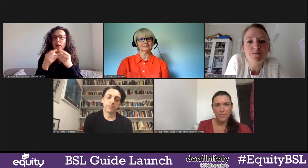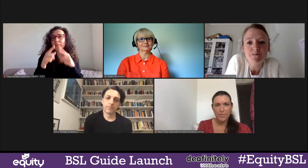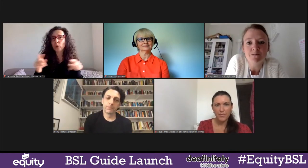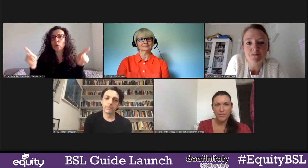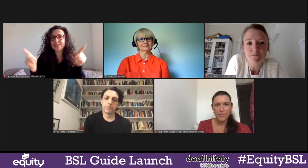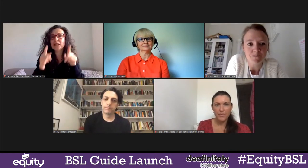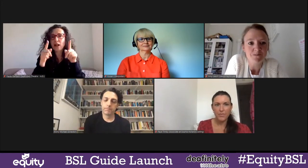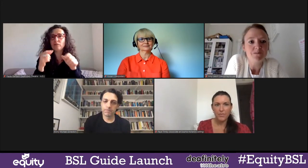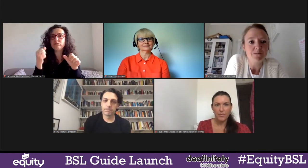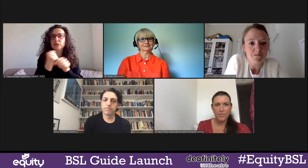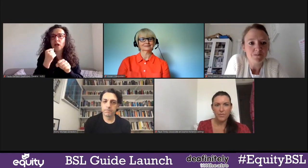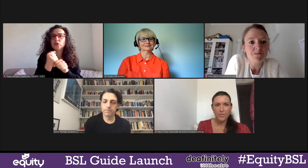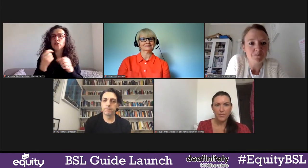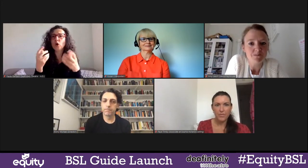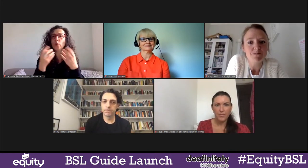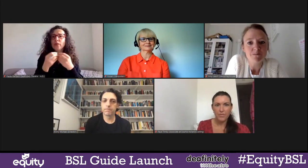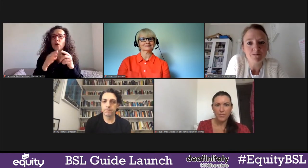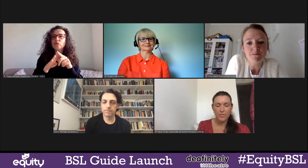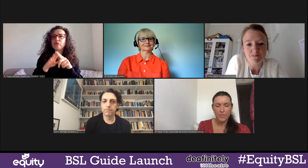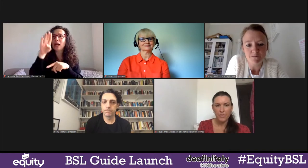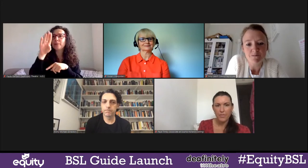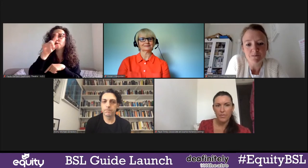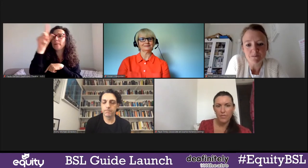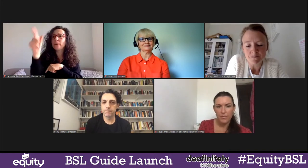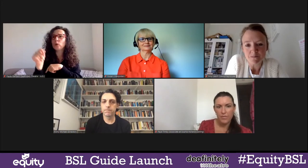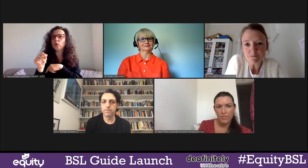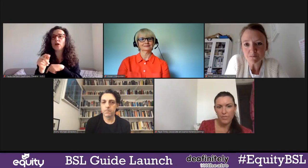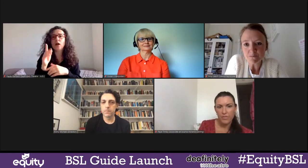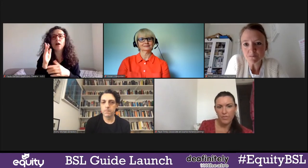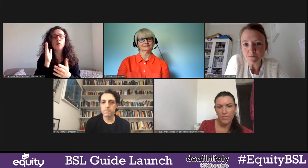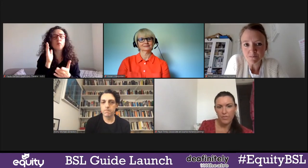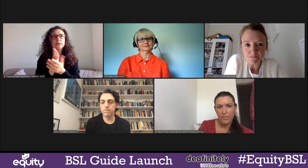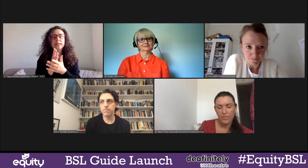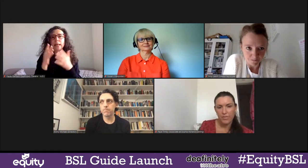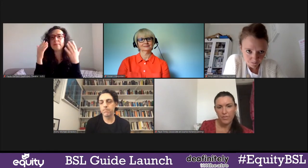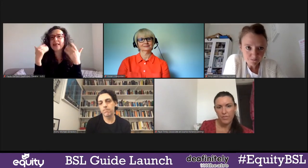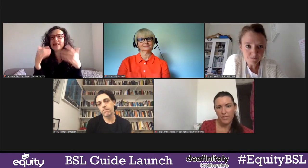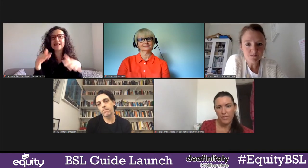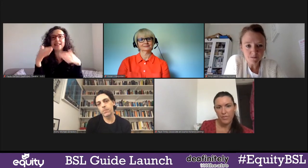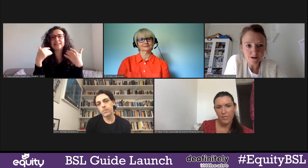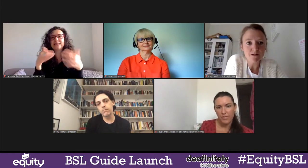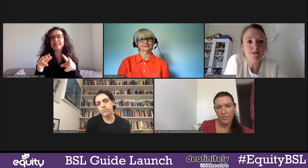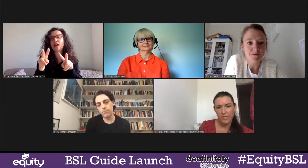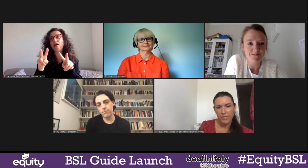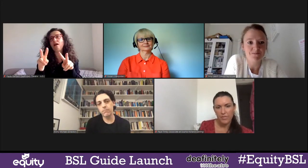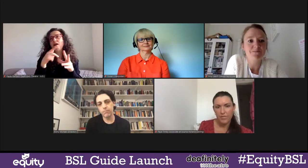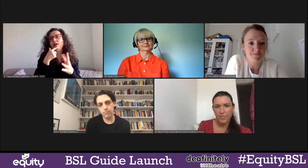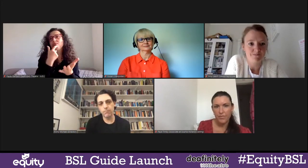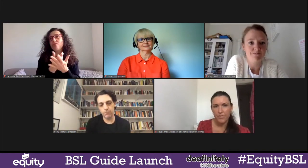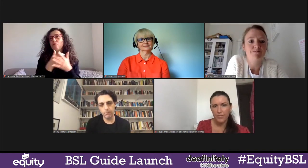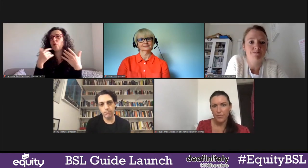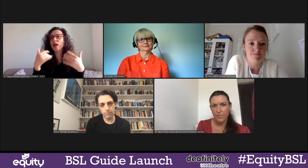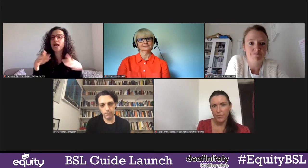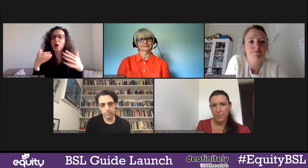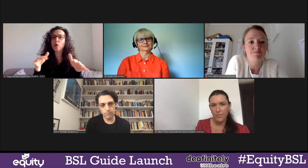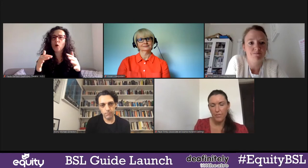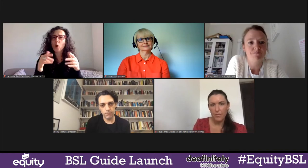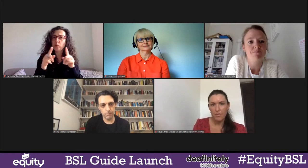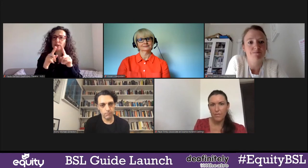musical. Obviously a huge production under the Ramps to the Moon Consortium. It was extraordinary, an